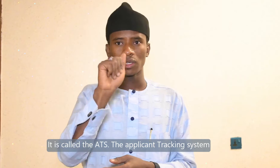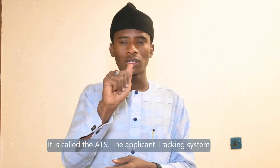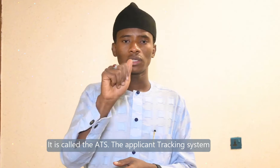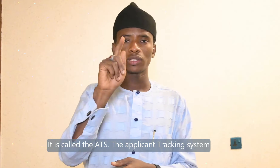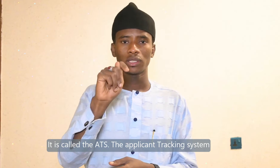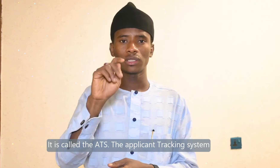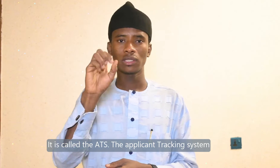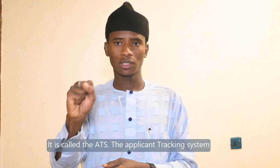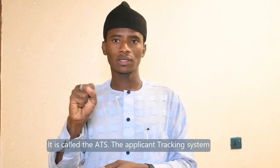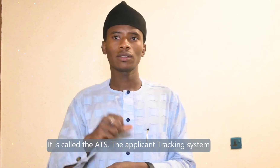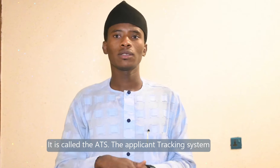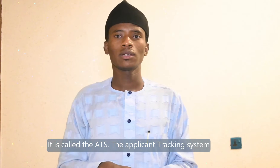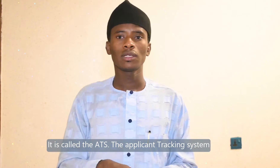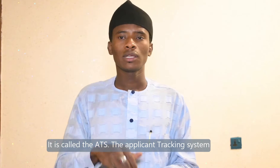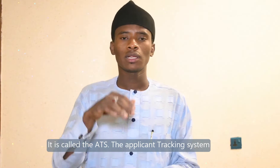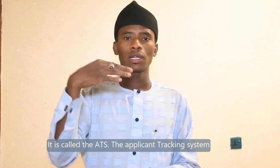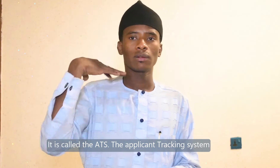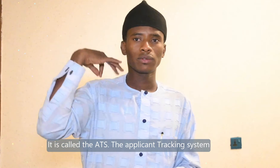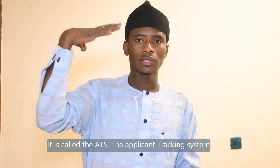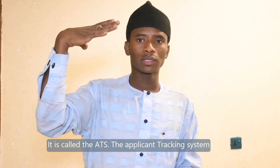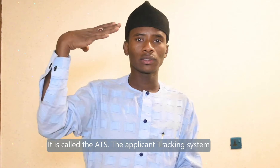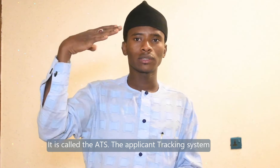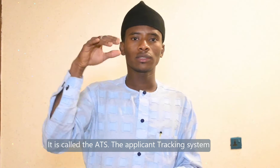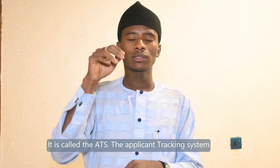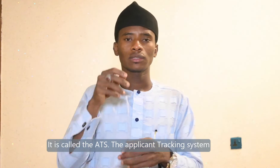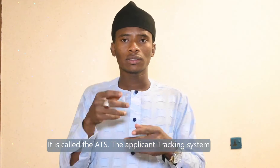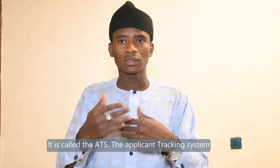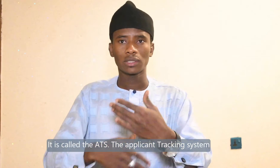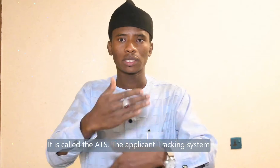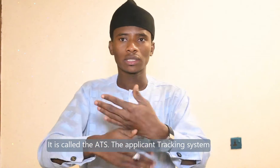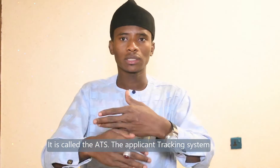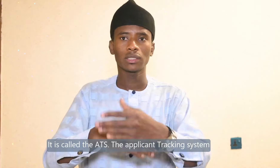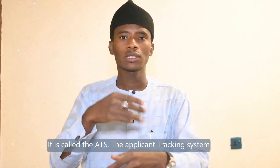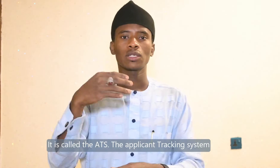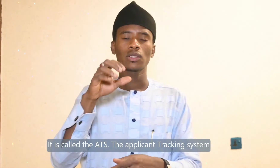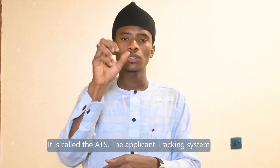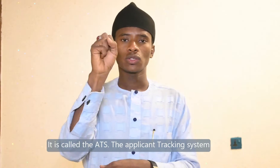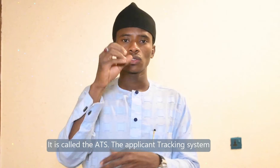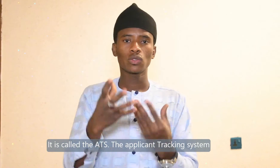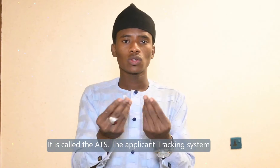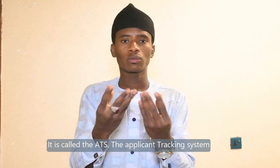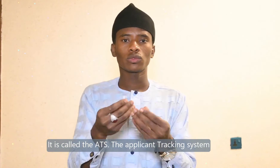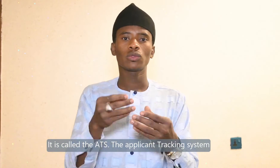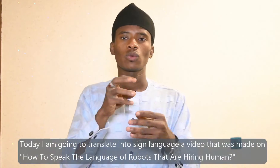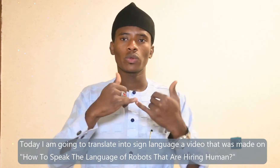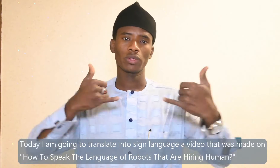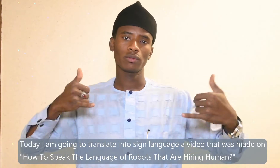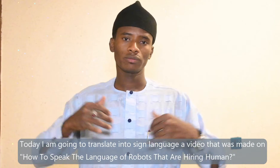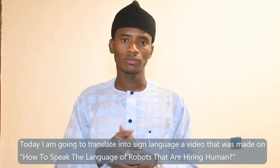ATS. It's applicant tracking software. So today I'm